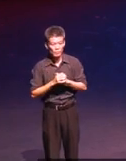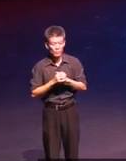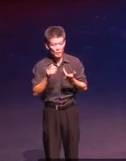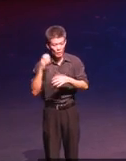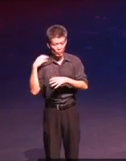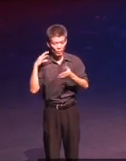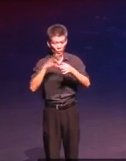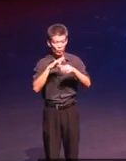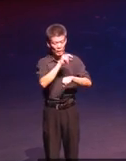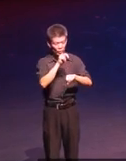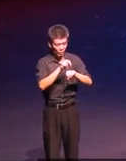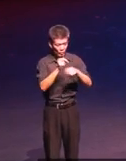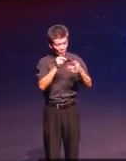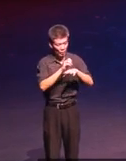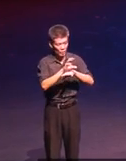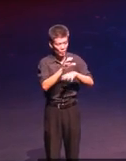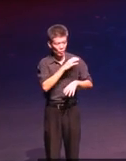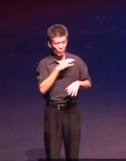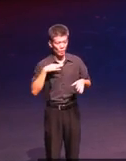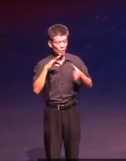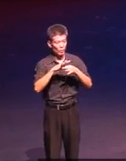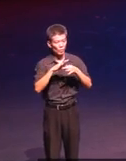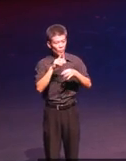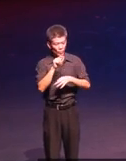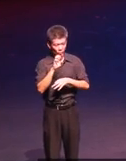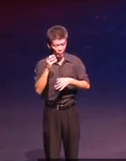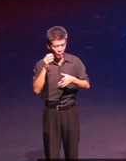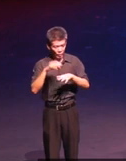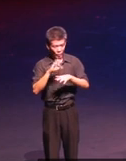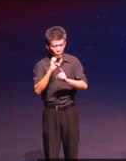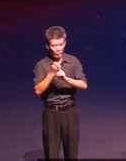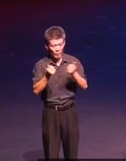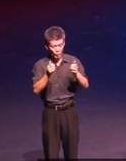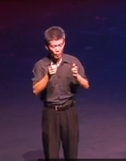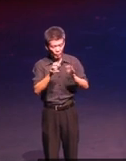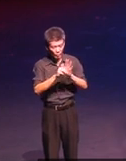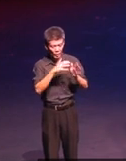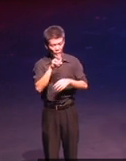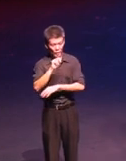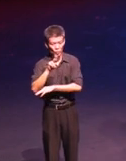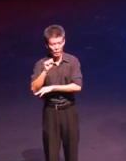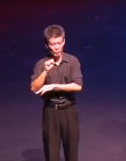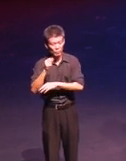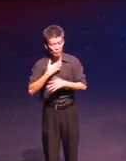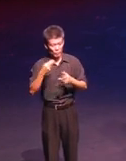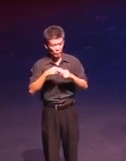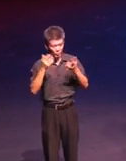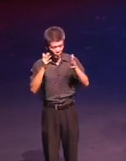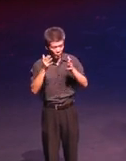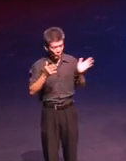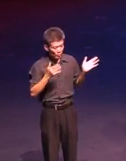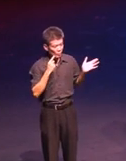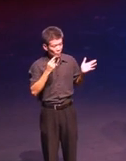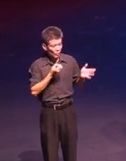and Chairman of the National Advisory Committee of the Master's Degree on Environmental Management and US. Please join me in giving